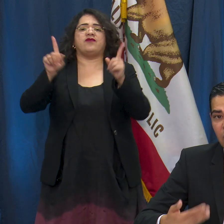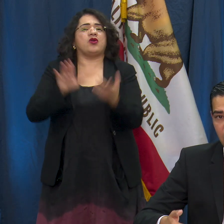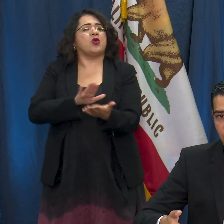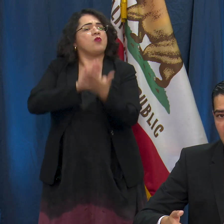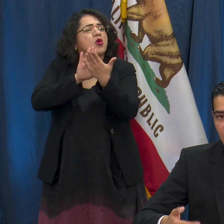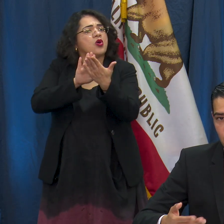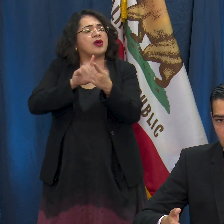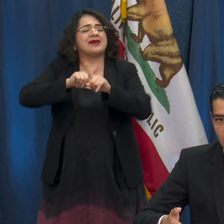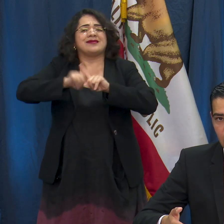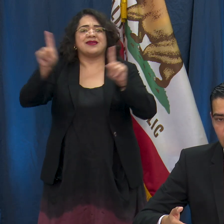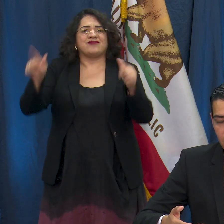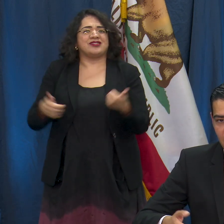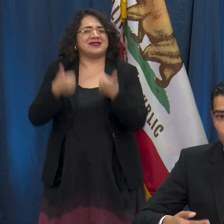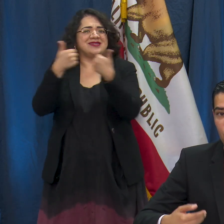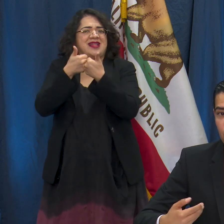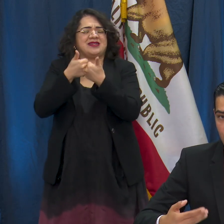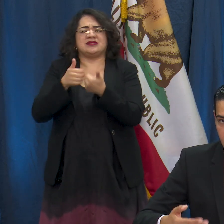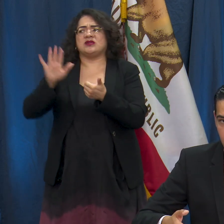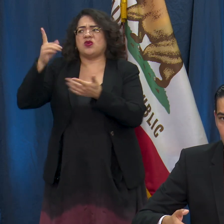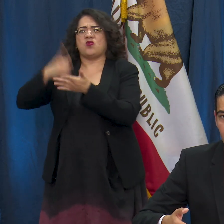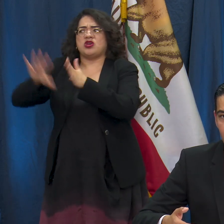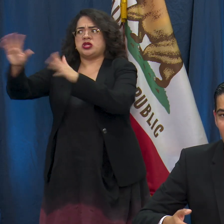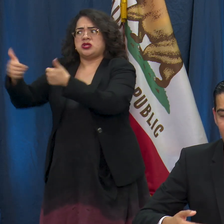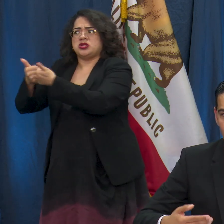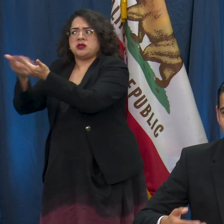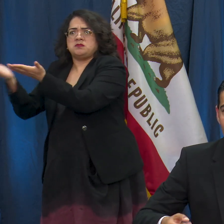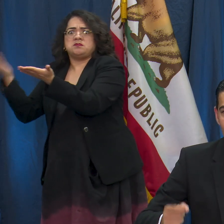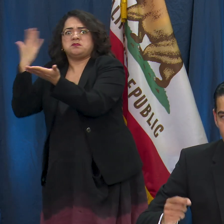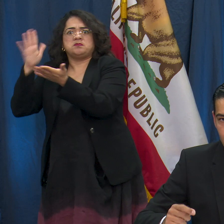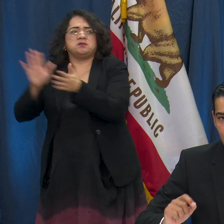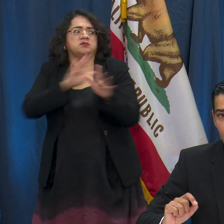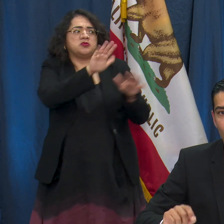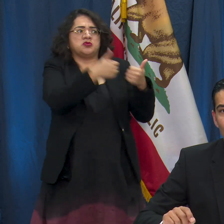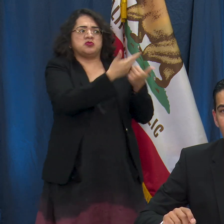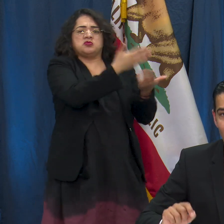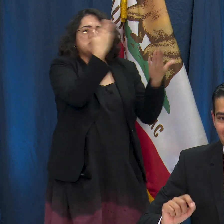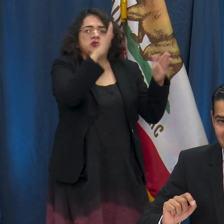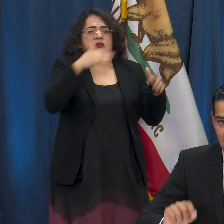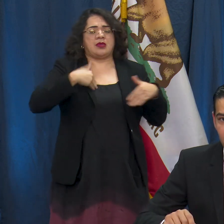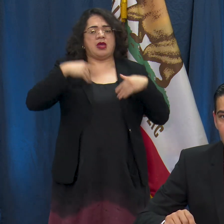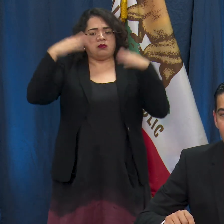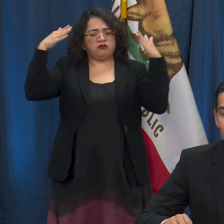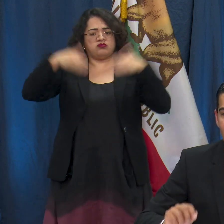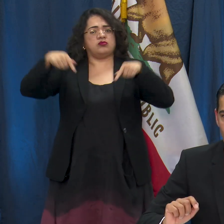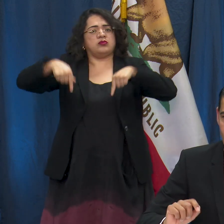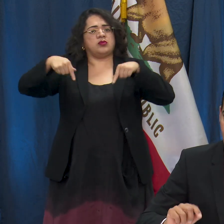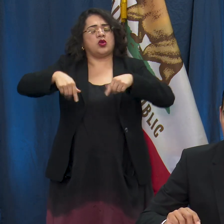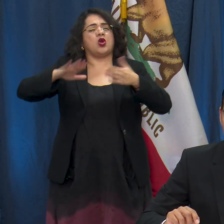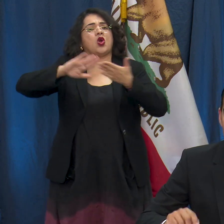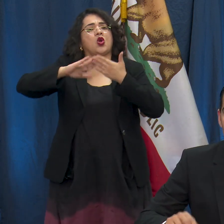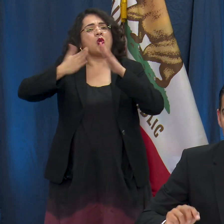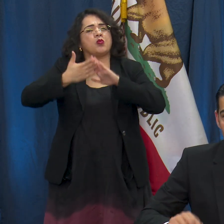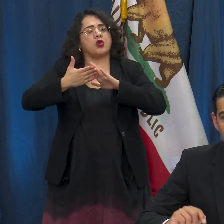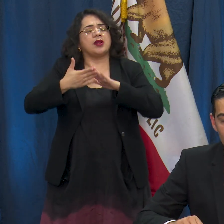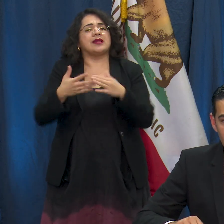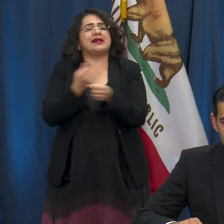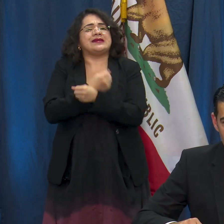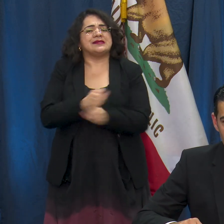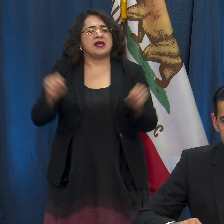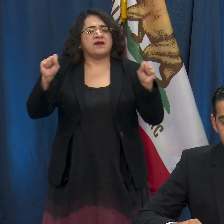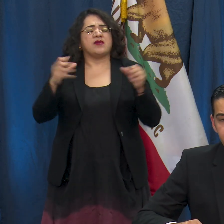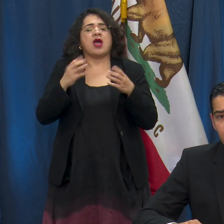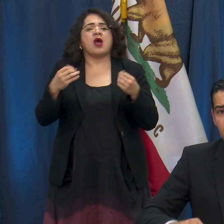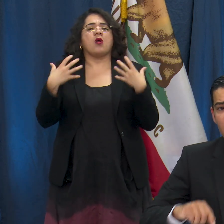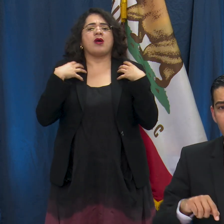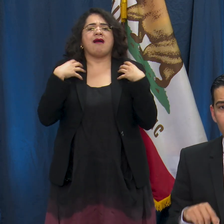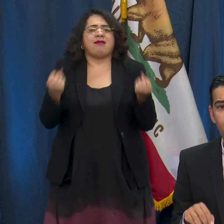I believe a community that is responsible and looking out first and foremost for the safety and well-being of the people that live